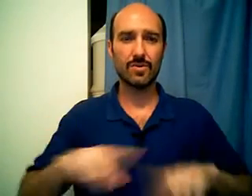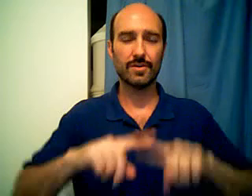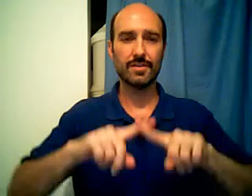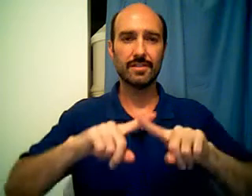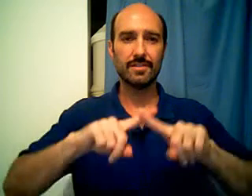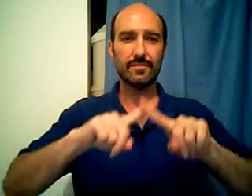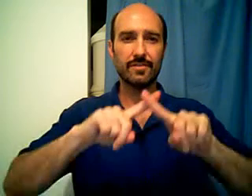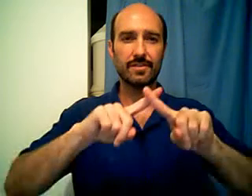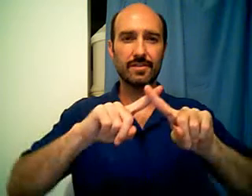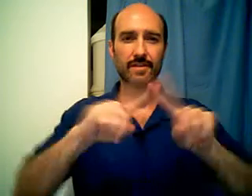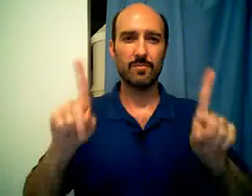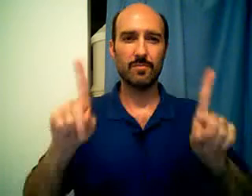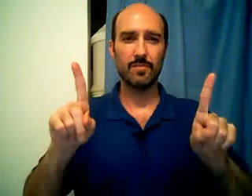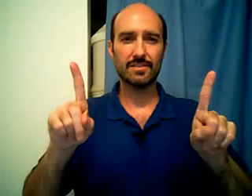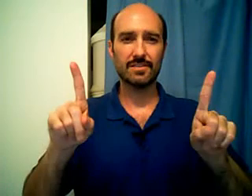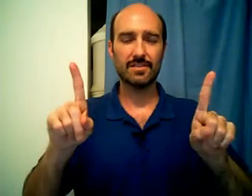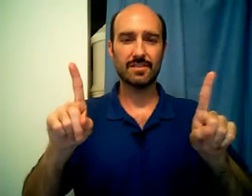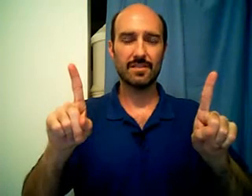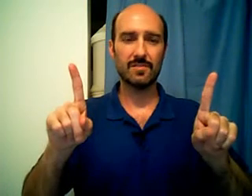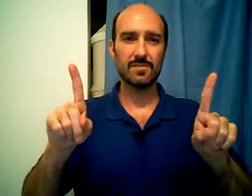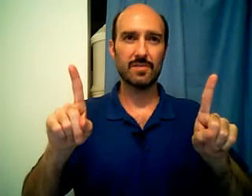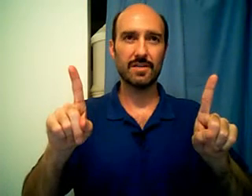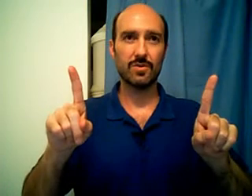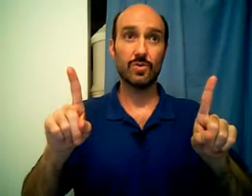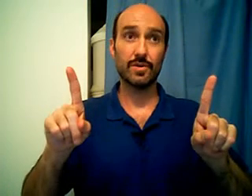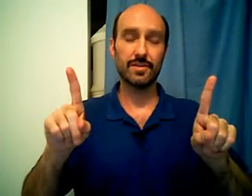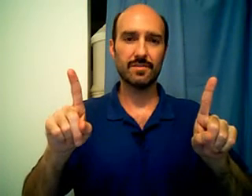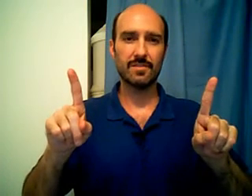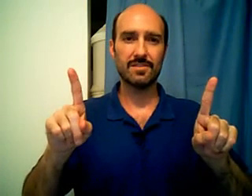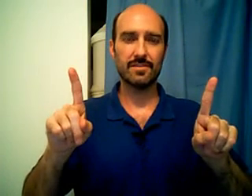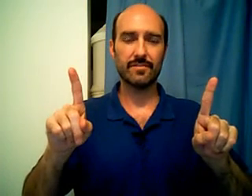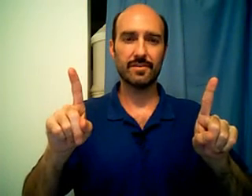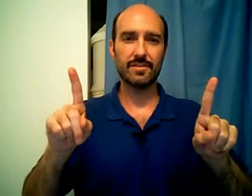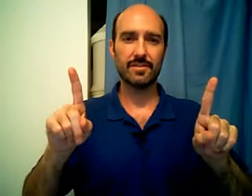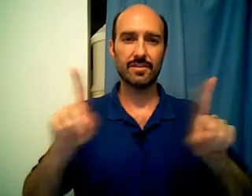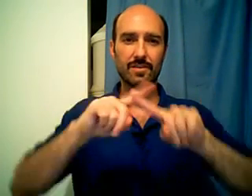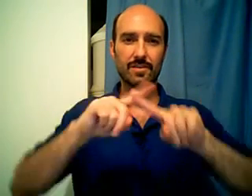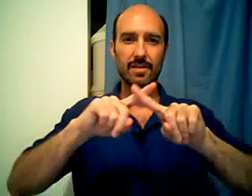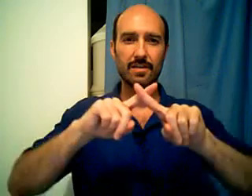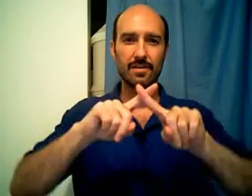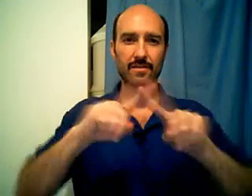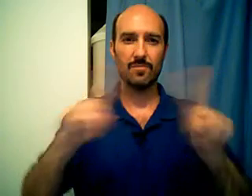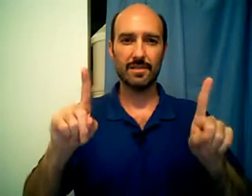or different. But, that means but, or means different. Okay? But.